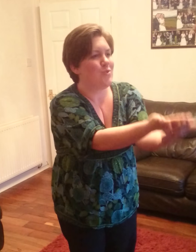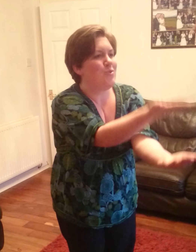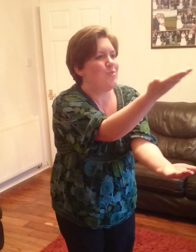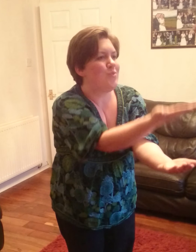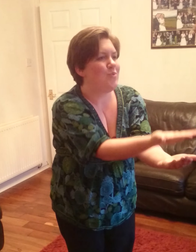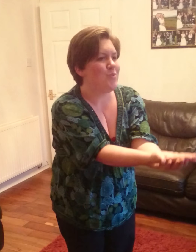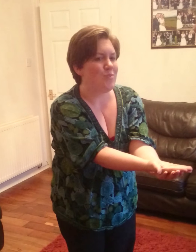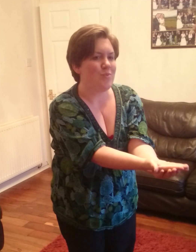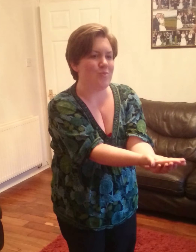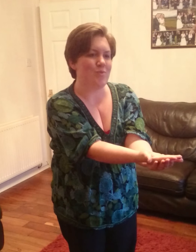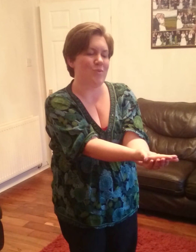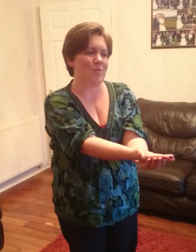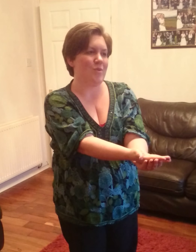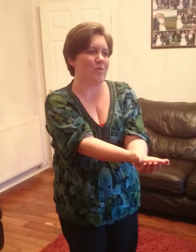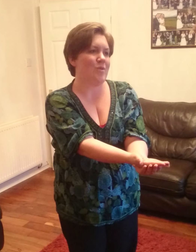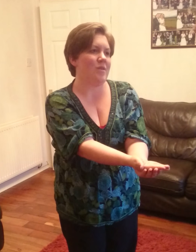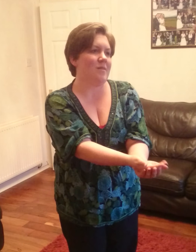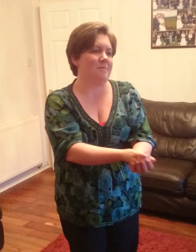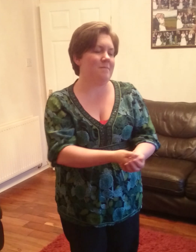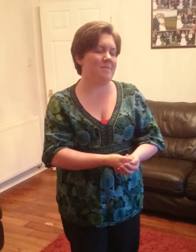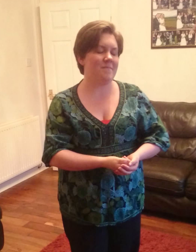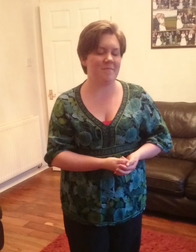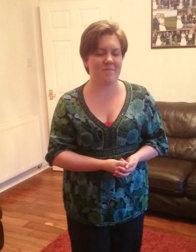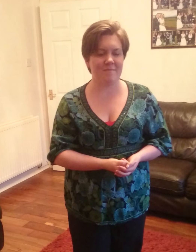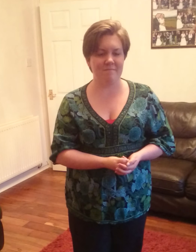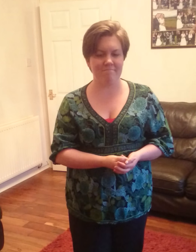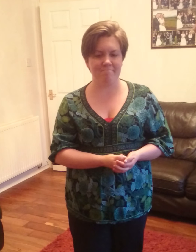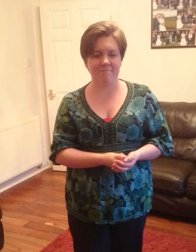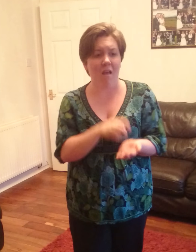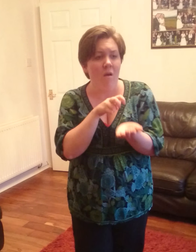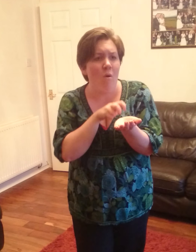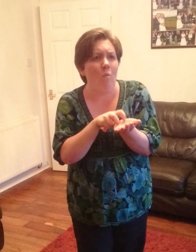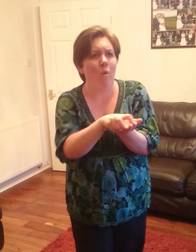My beating heart belongs to you